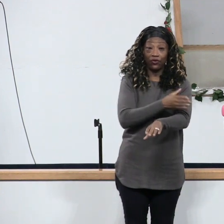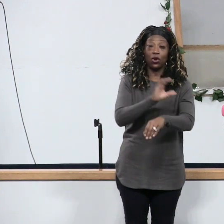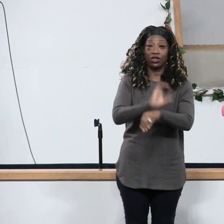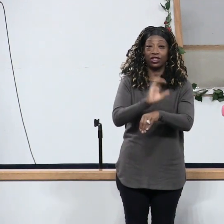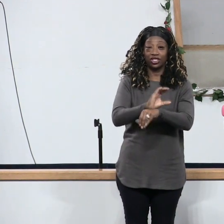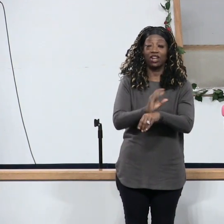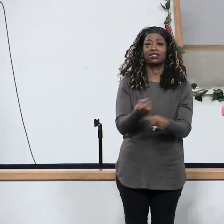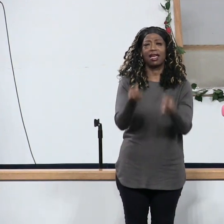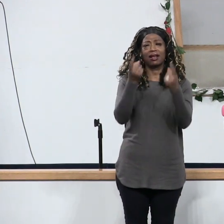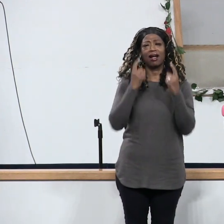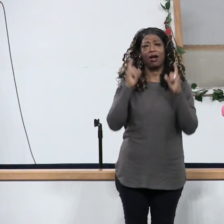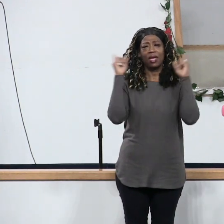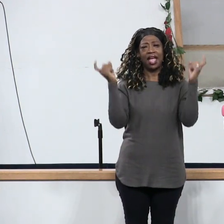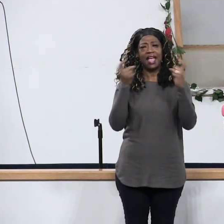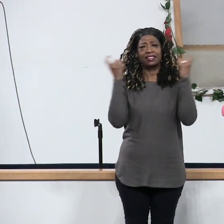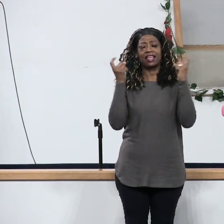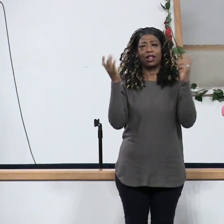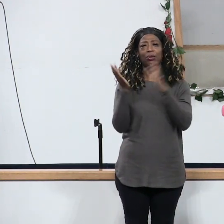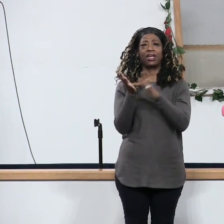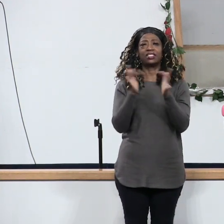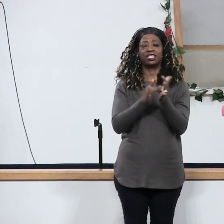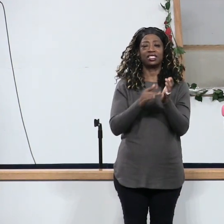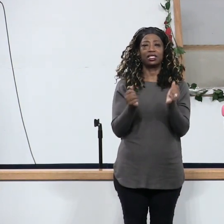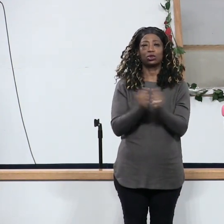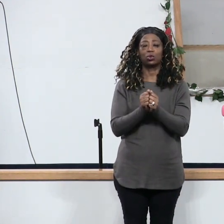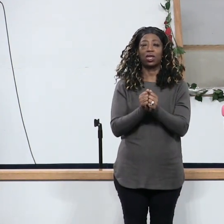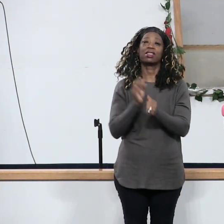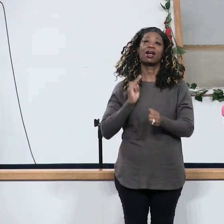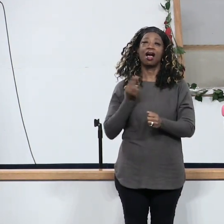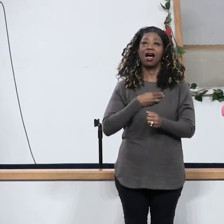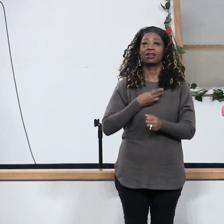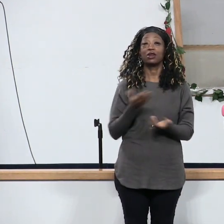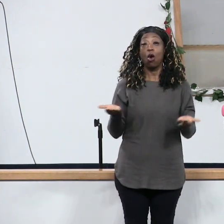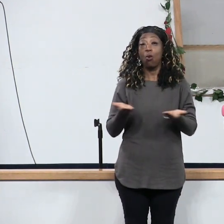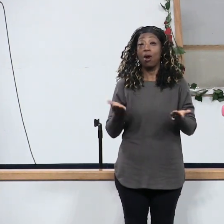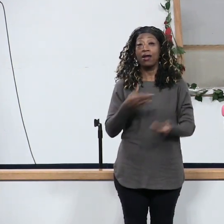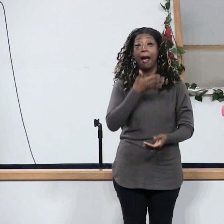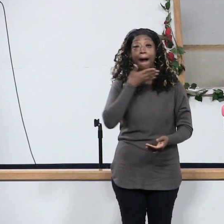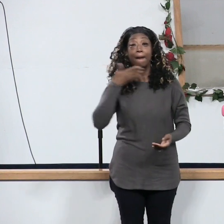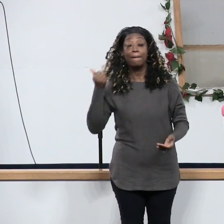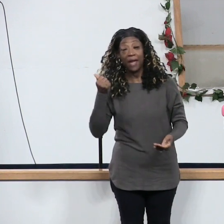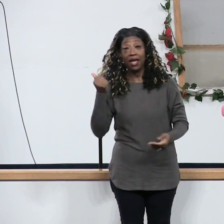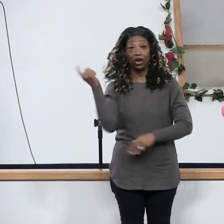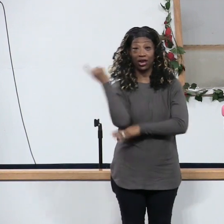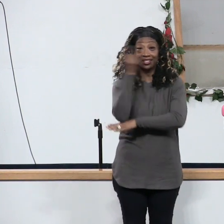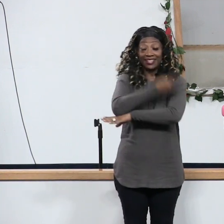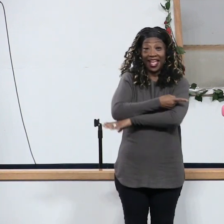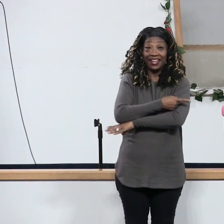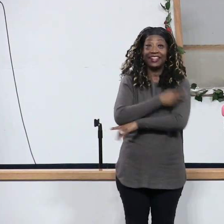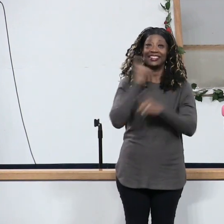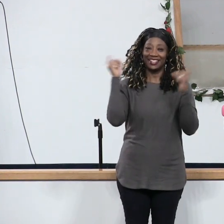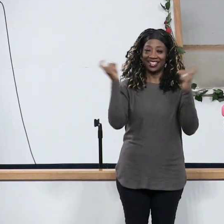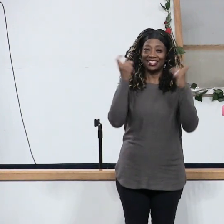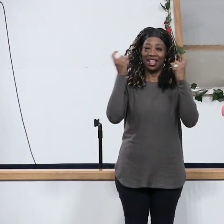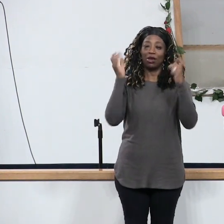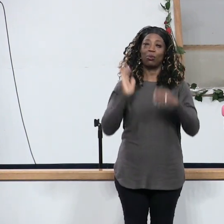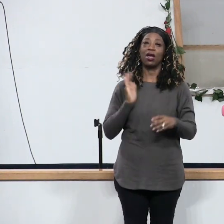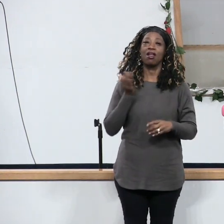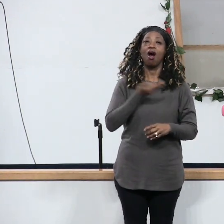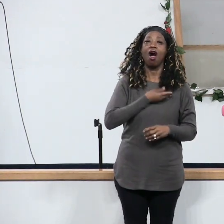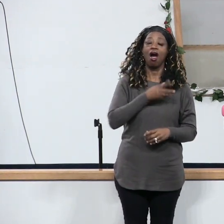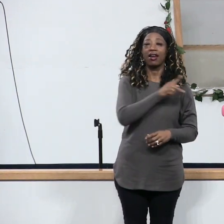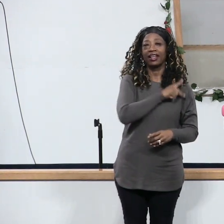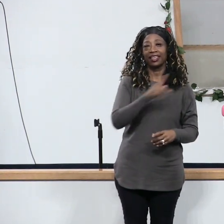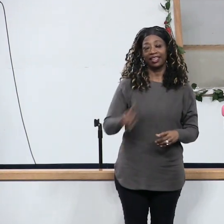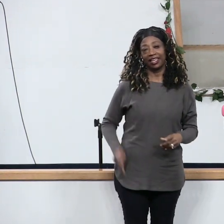to celebrate Jesus with us. What better day, right, to celebrate our King than on the day we have set